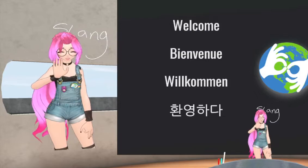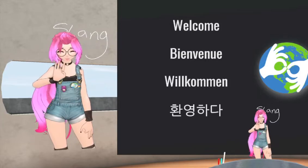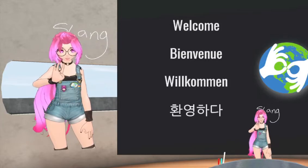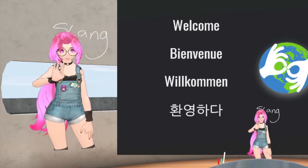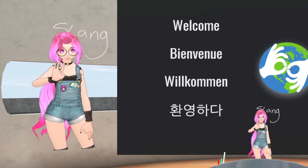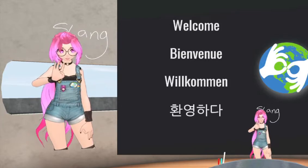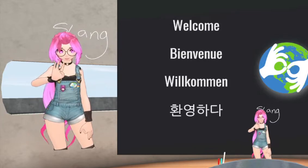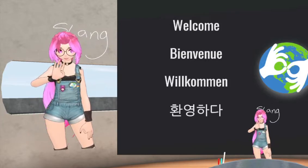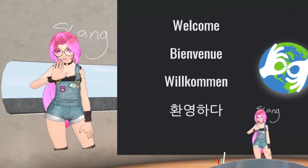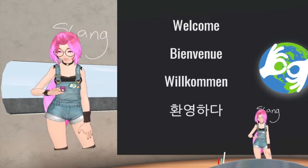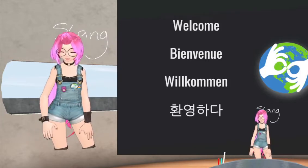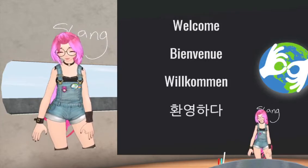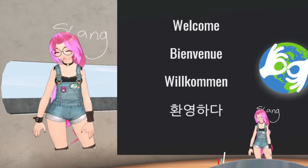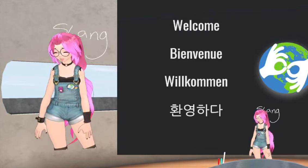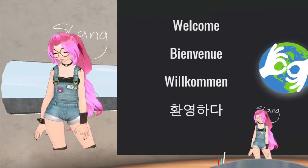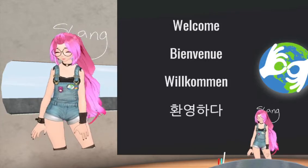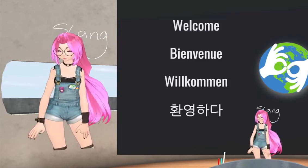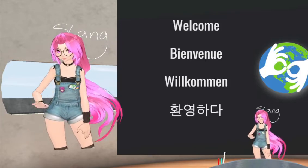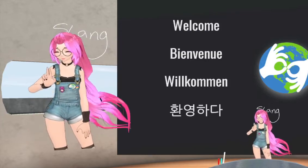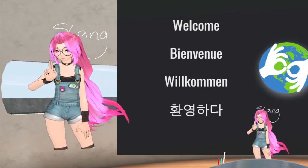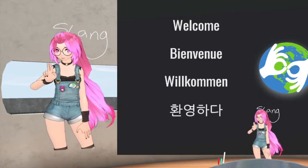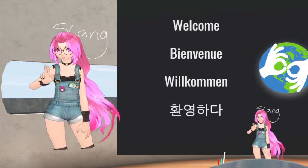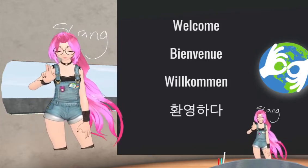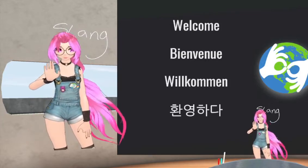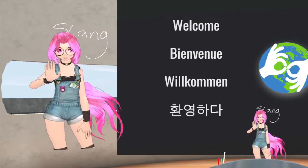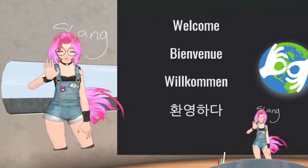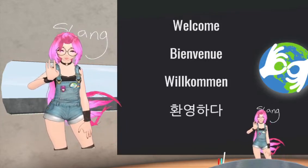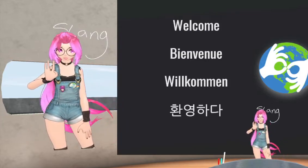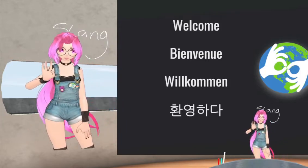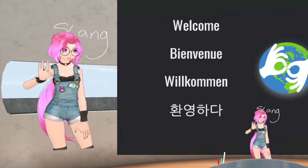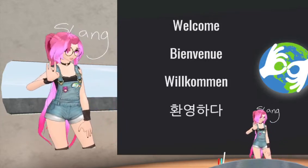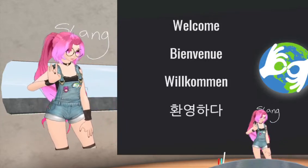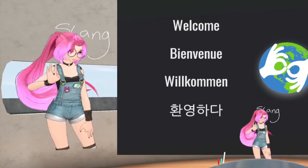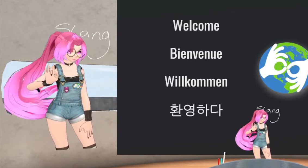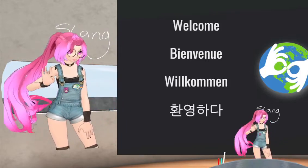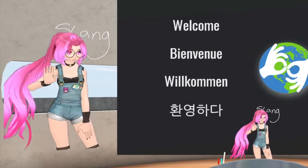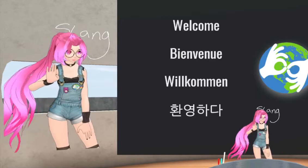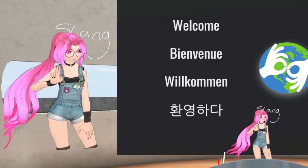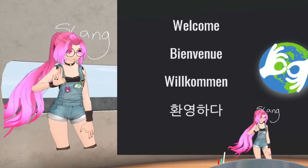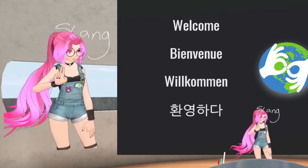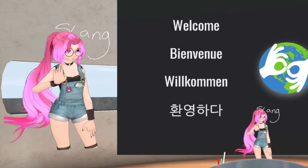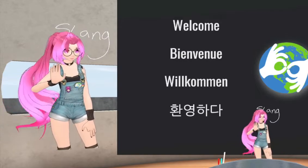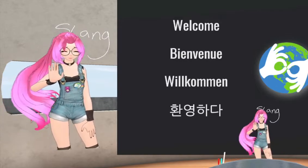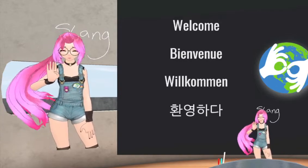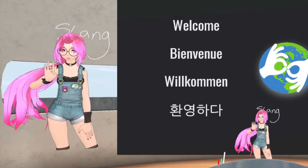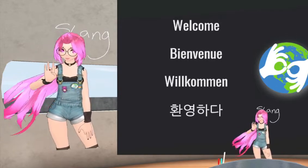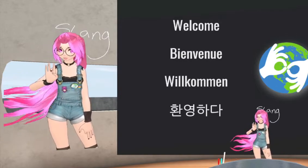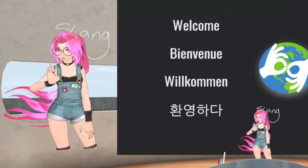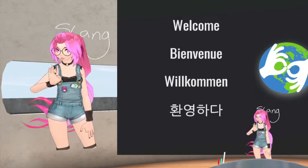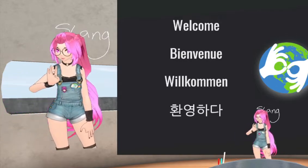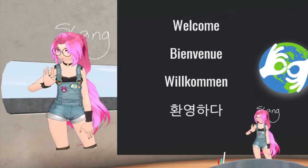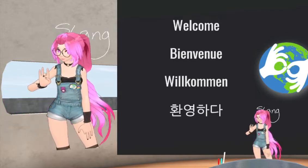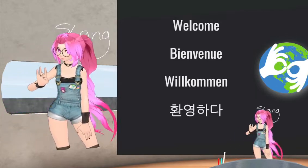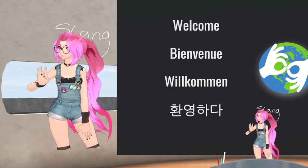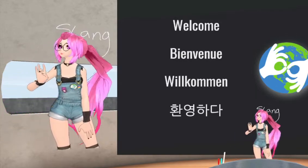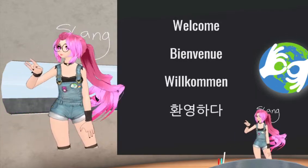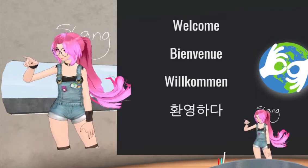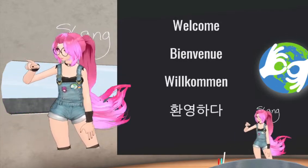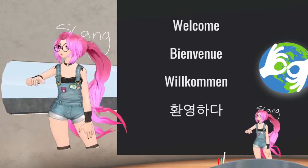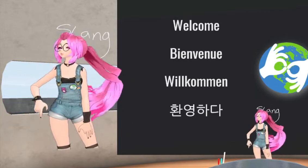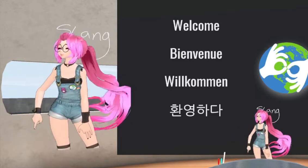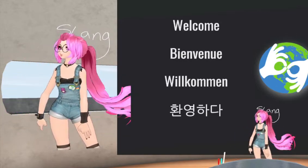slow down. You are like 10 levels above me. I'm down here. You are up here. Let's slow down. So yeah, I think just